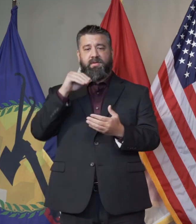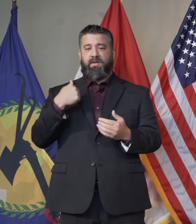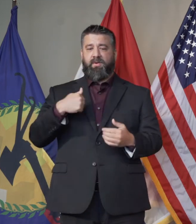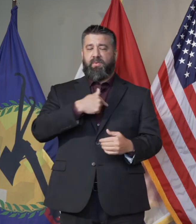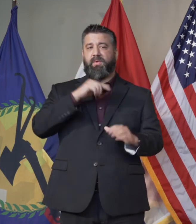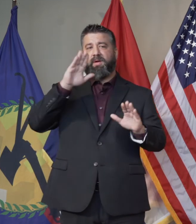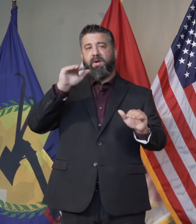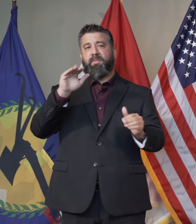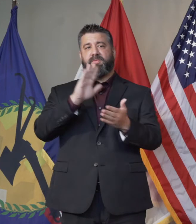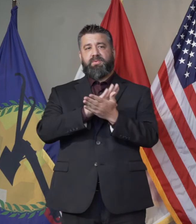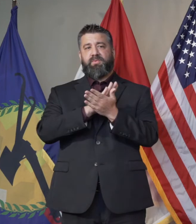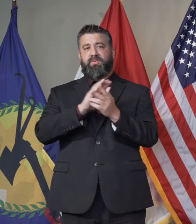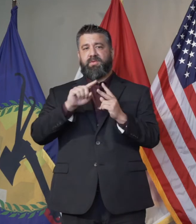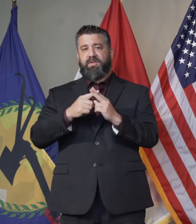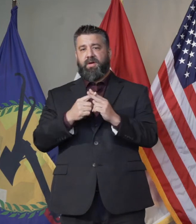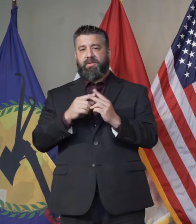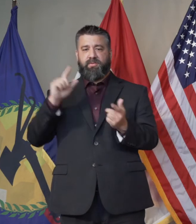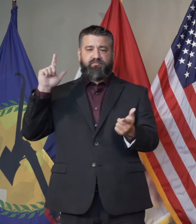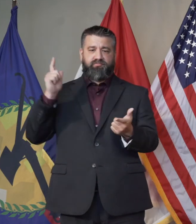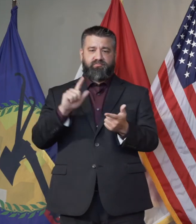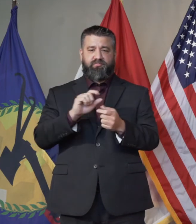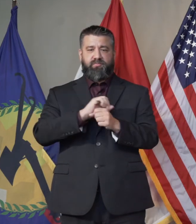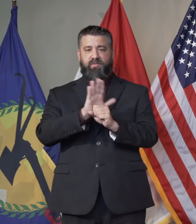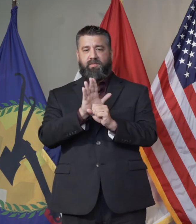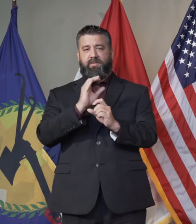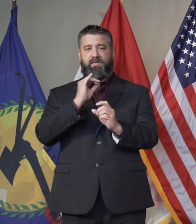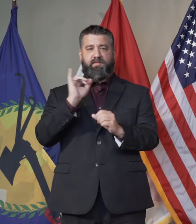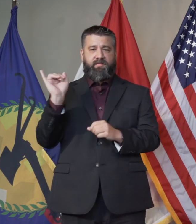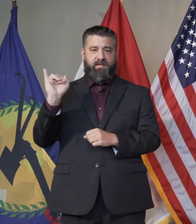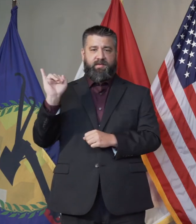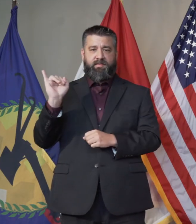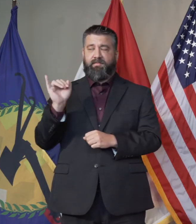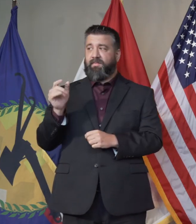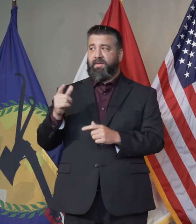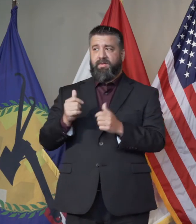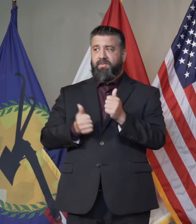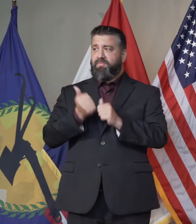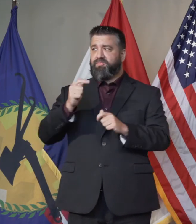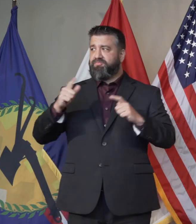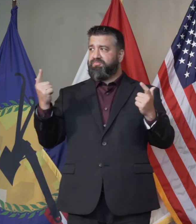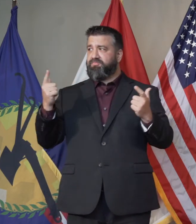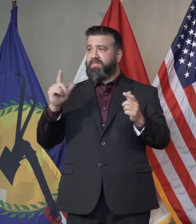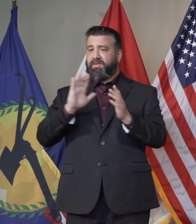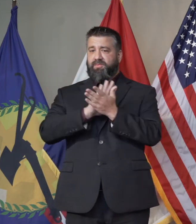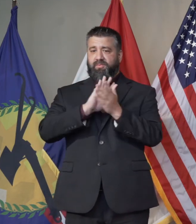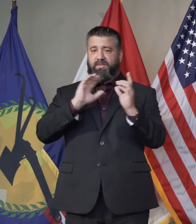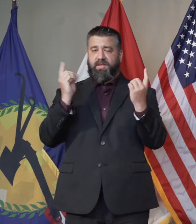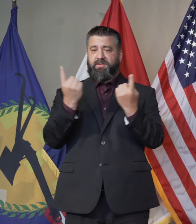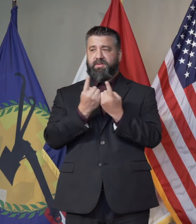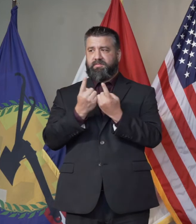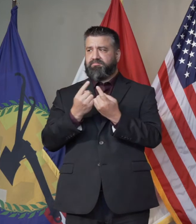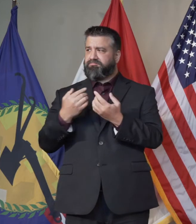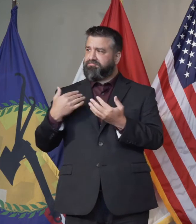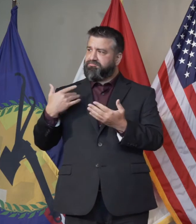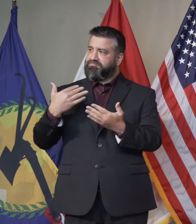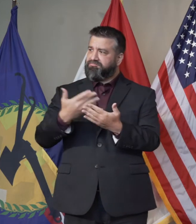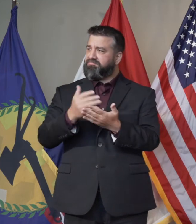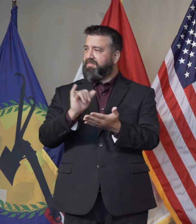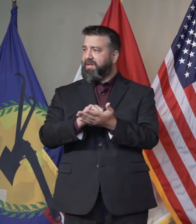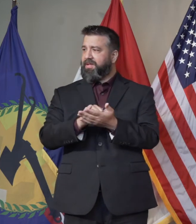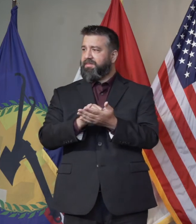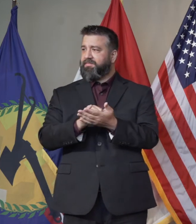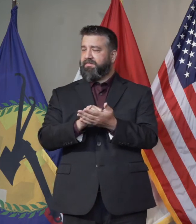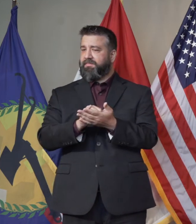schools are getting back in that direction. And I think a lot of them are. The largest school district, as you said, is headed there. I think the rest of the school districts will head there. But this is a